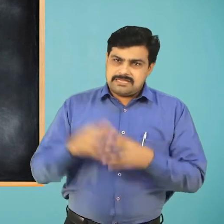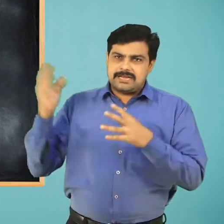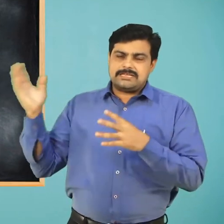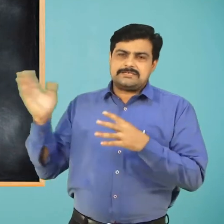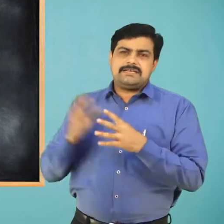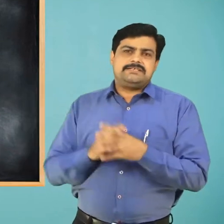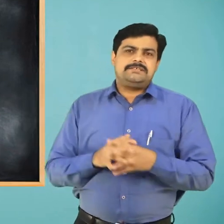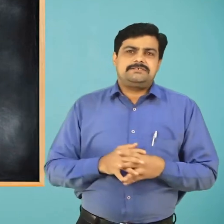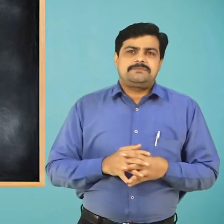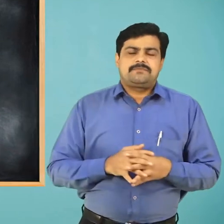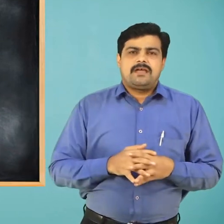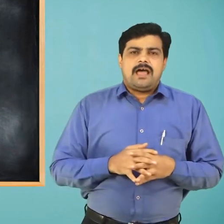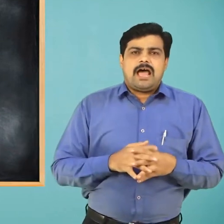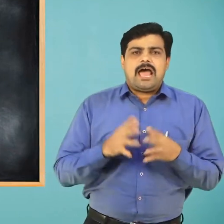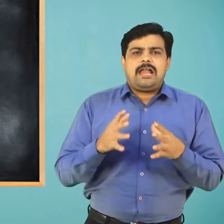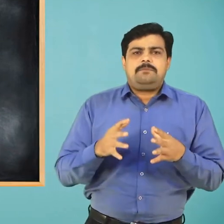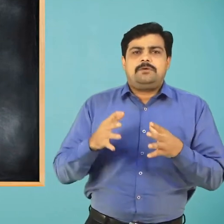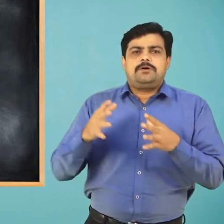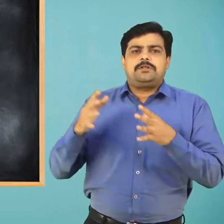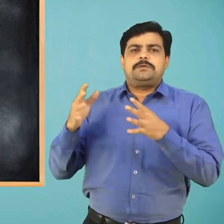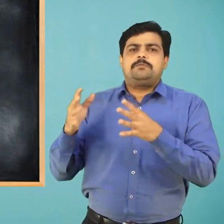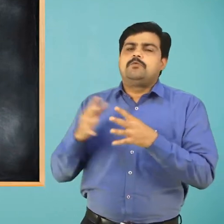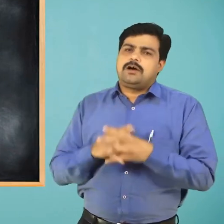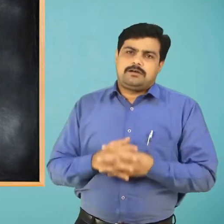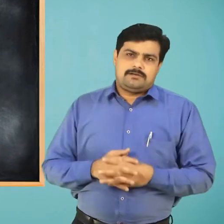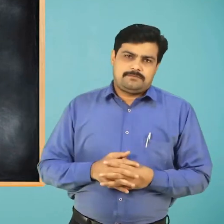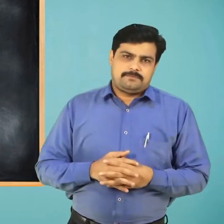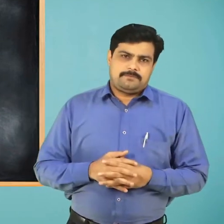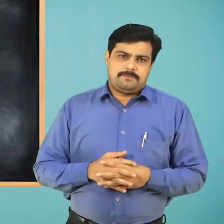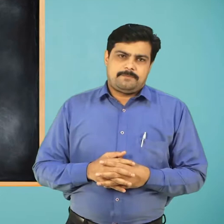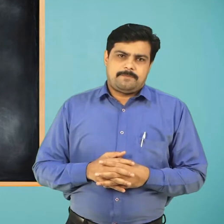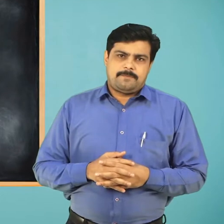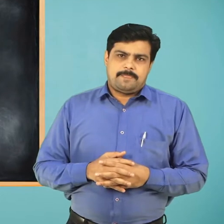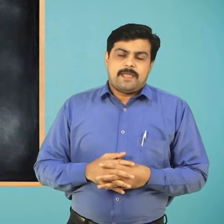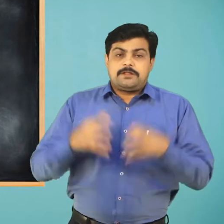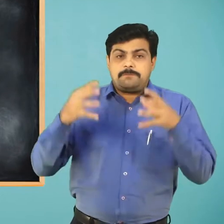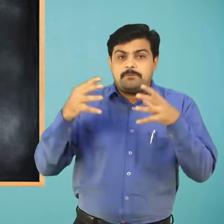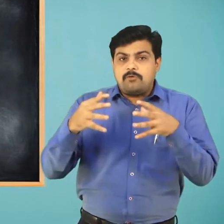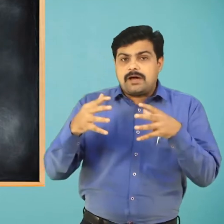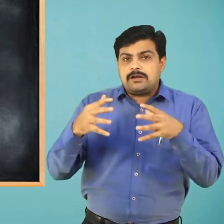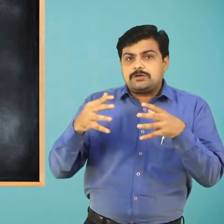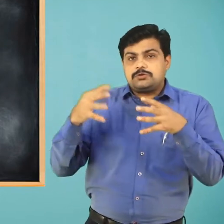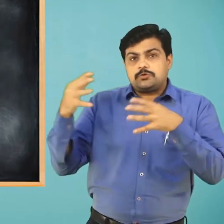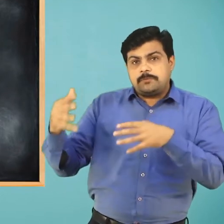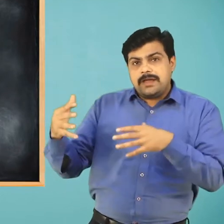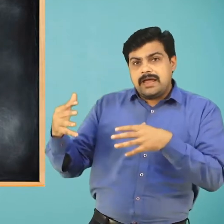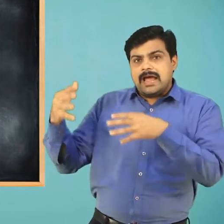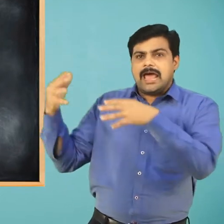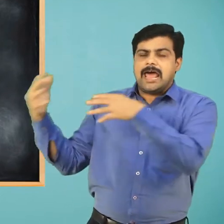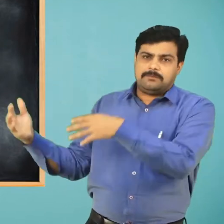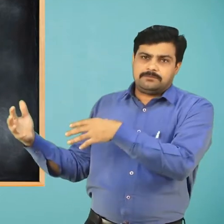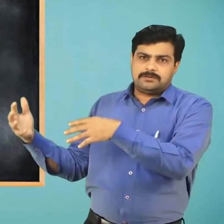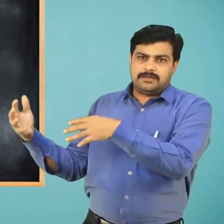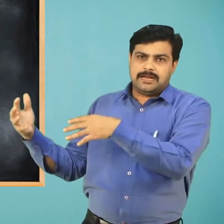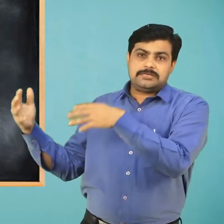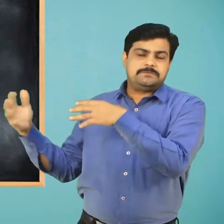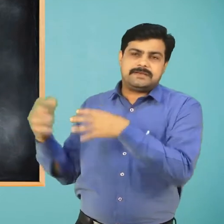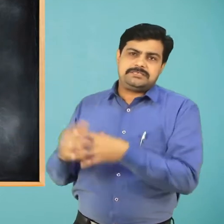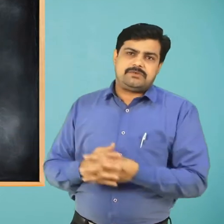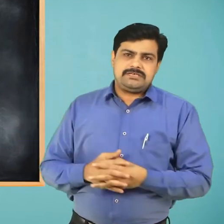the another sentence. Help the poor. The poor should be helped. It is the passive